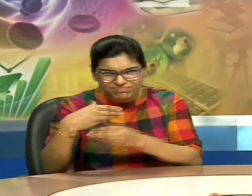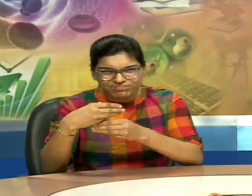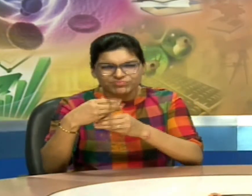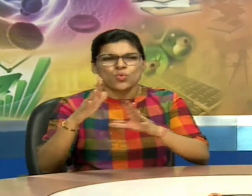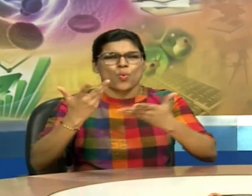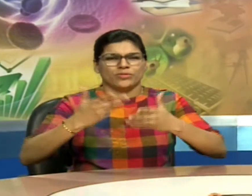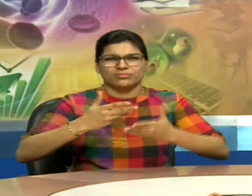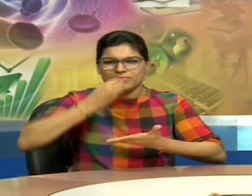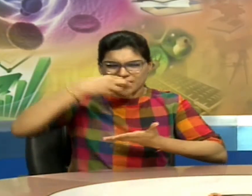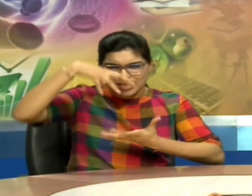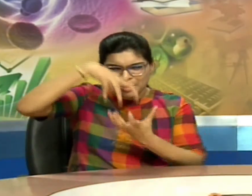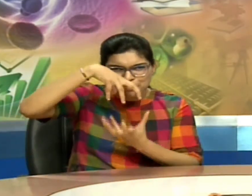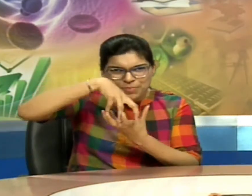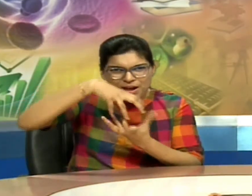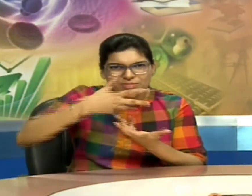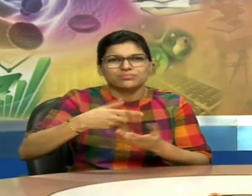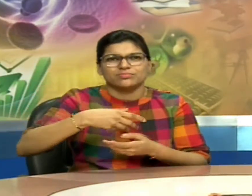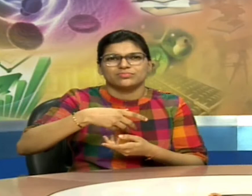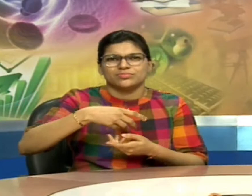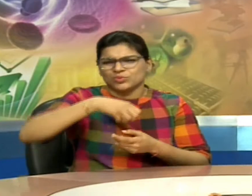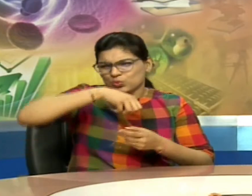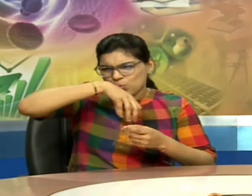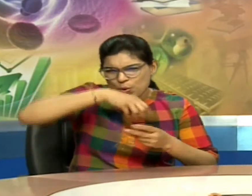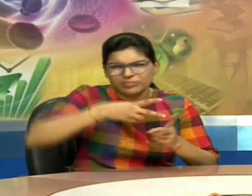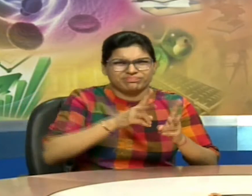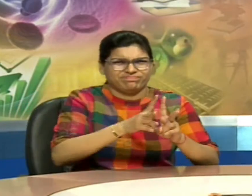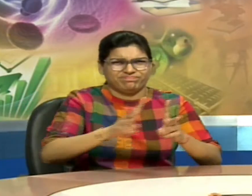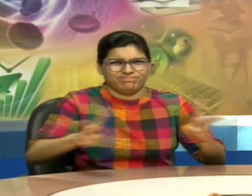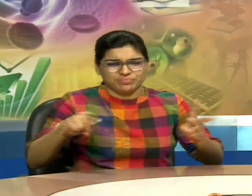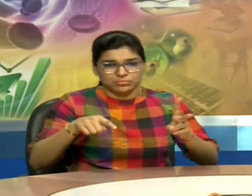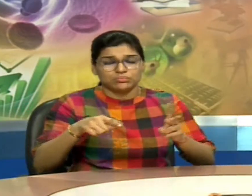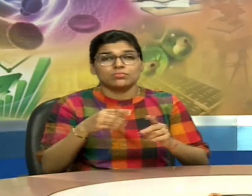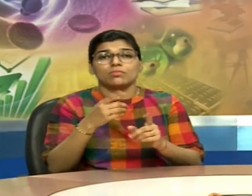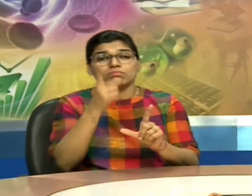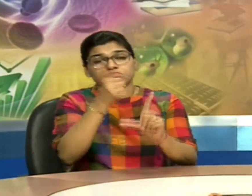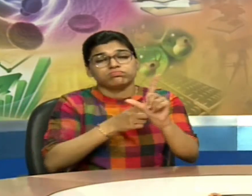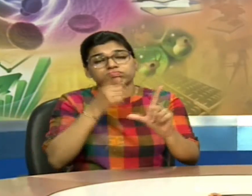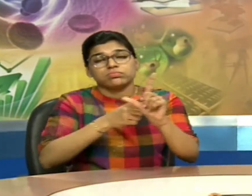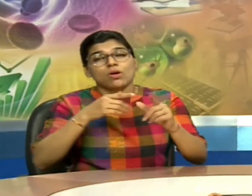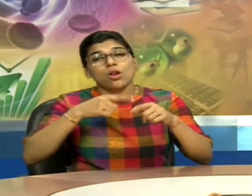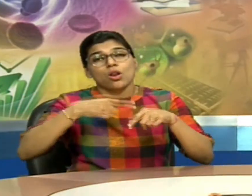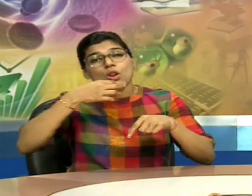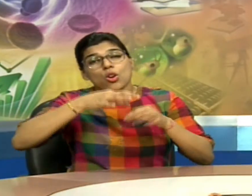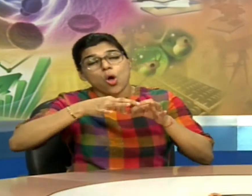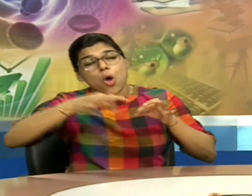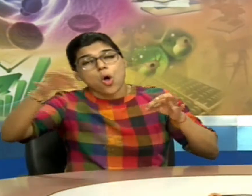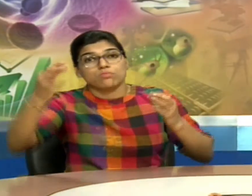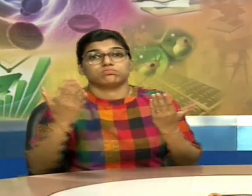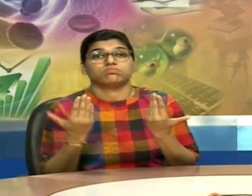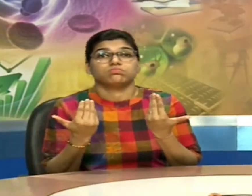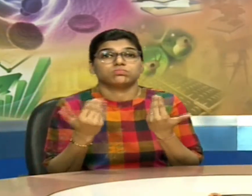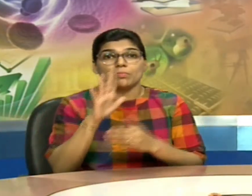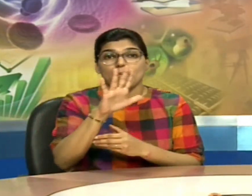And also, if we take plastic, plastic really takes up to 500 years to